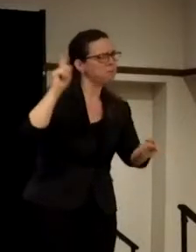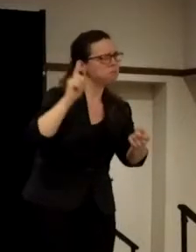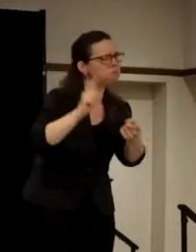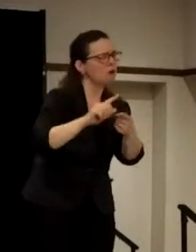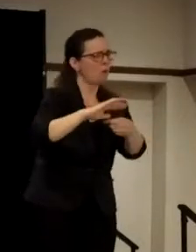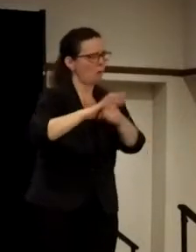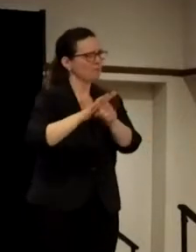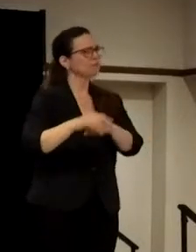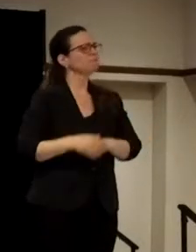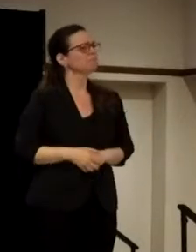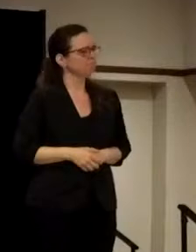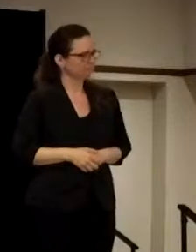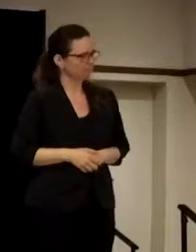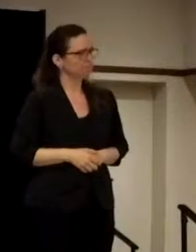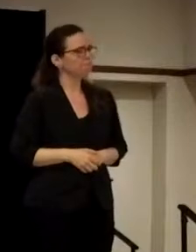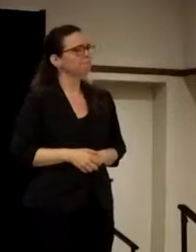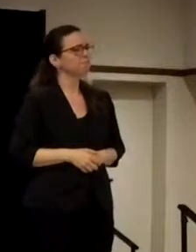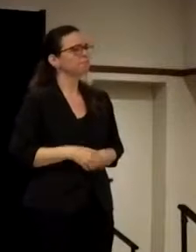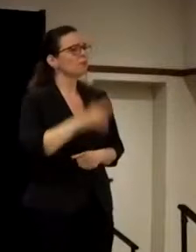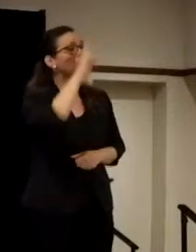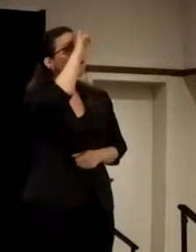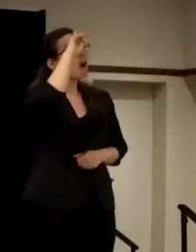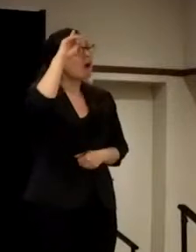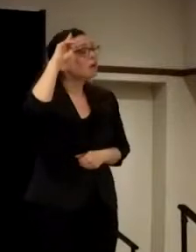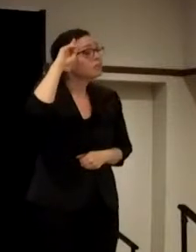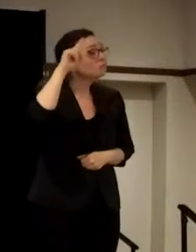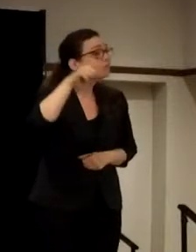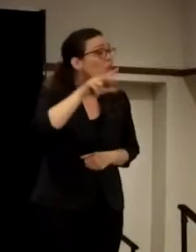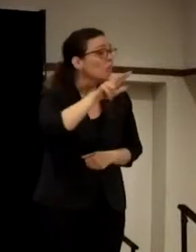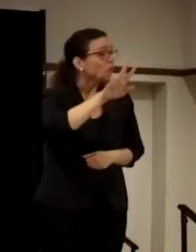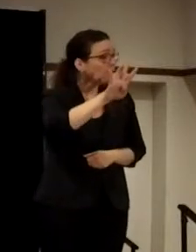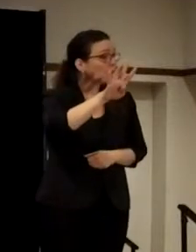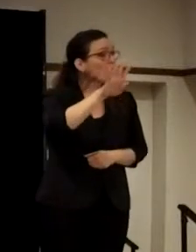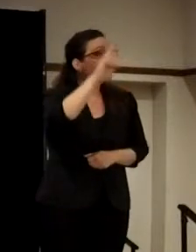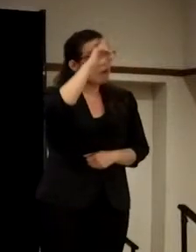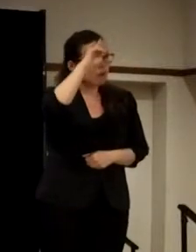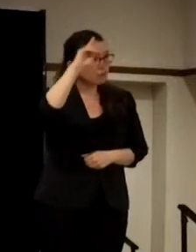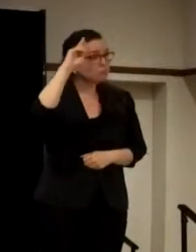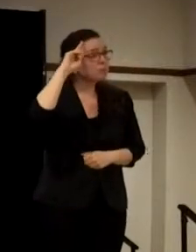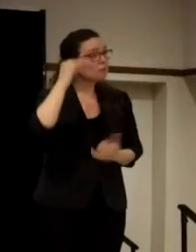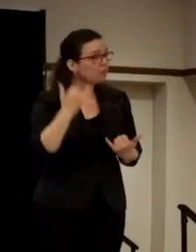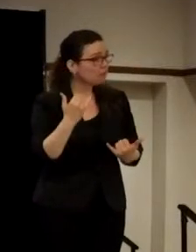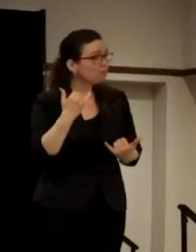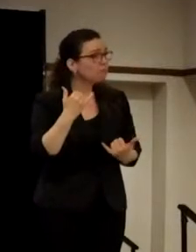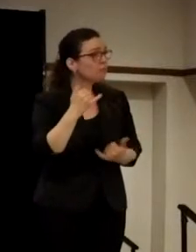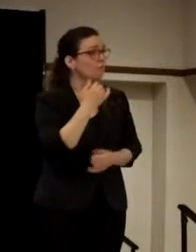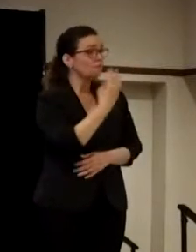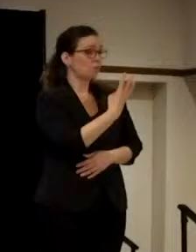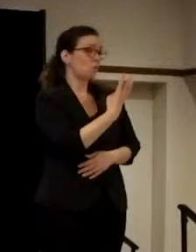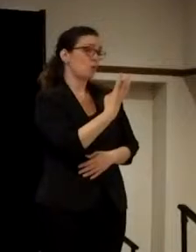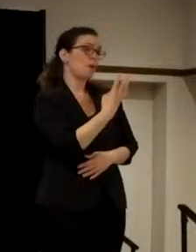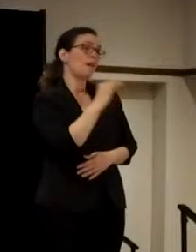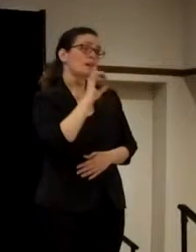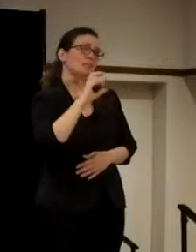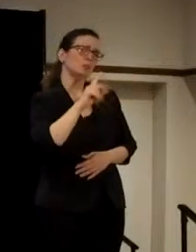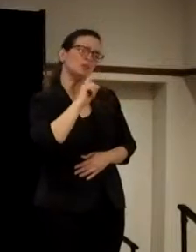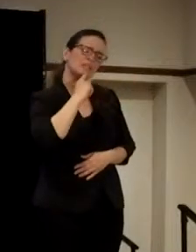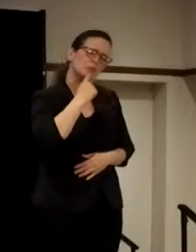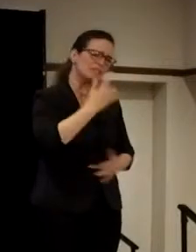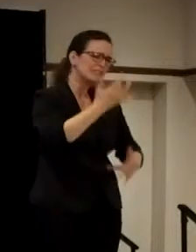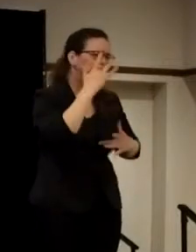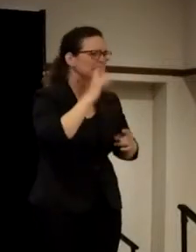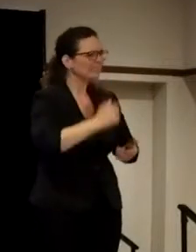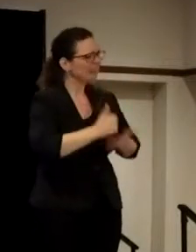very low. Hospitals, 34 individuals in the hospital. We have 4 in the ICU. I think that's the lowest we've been in a little